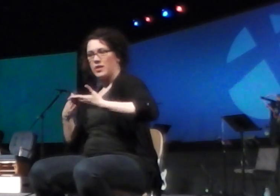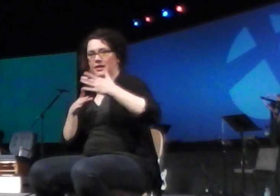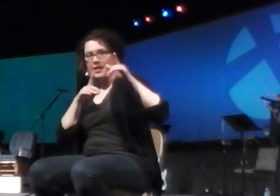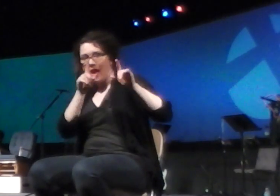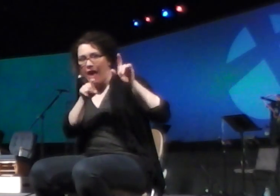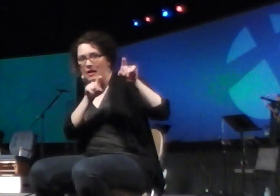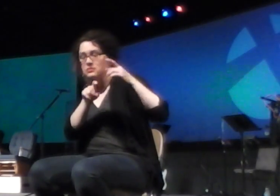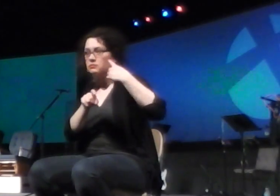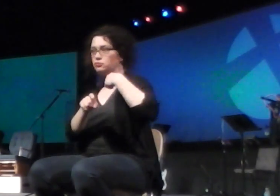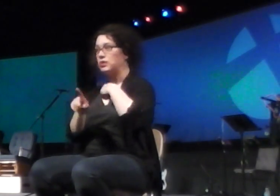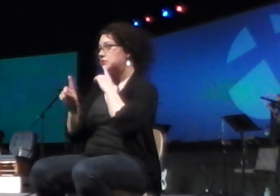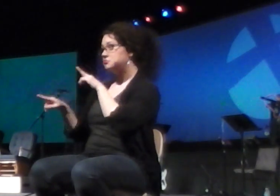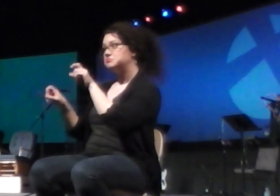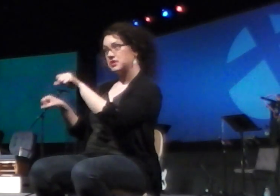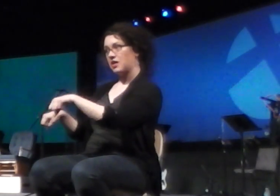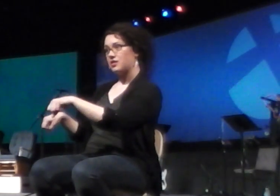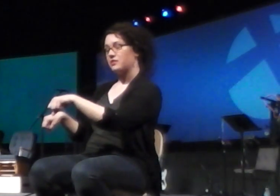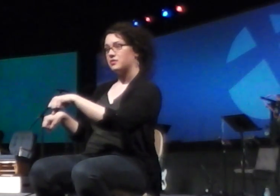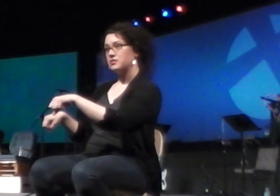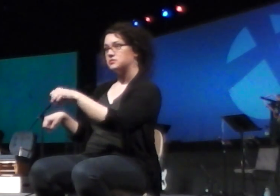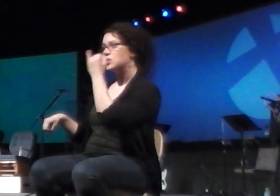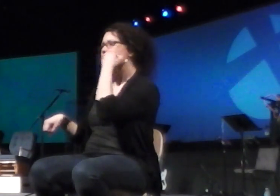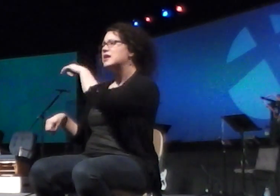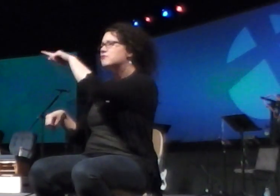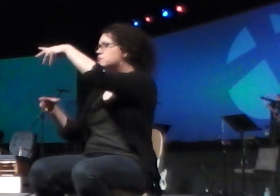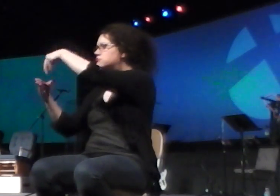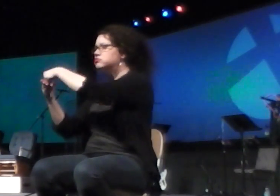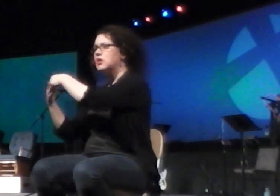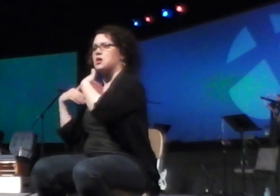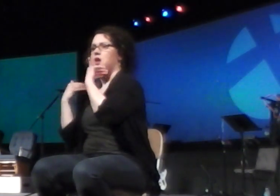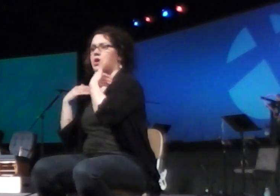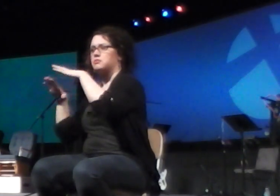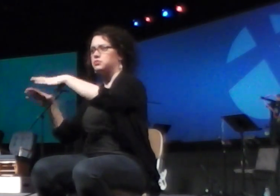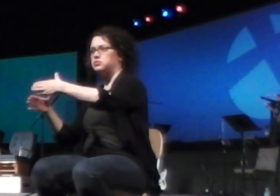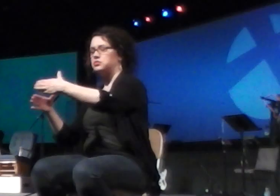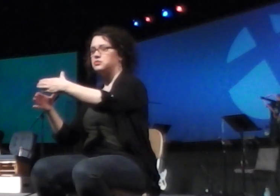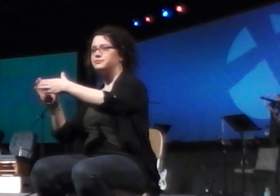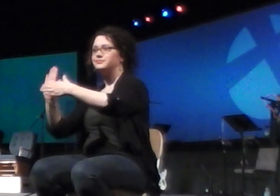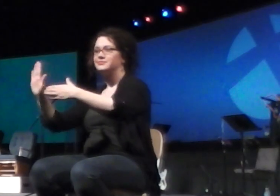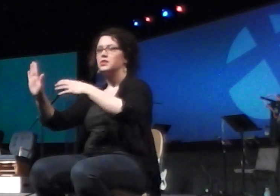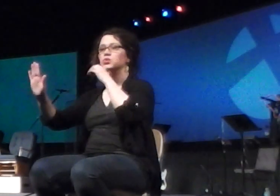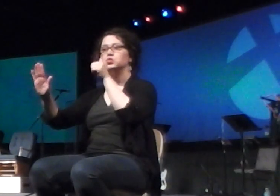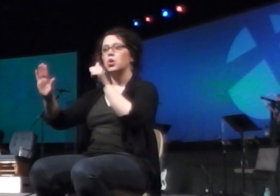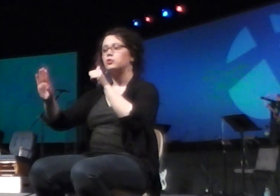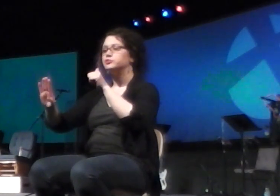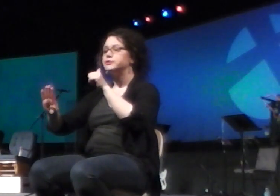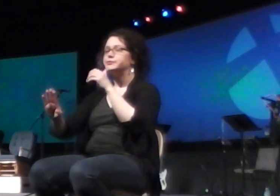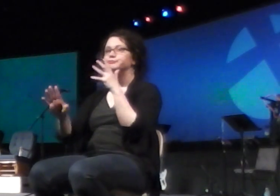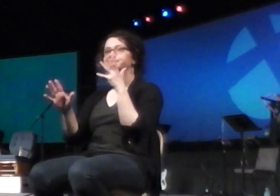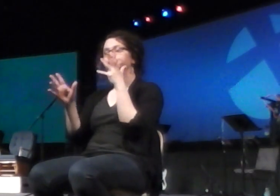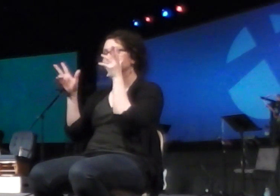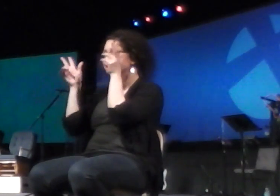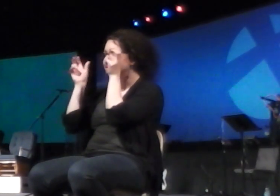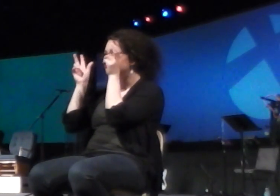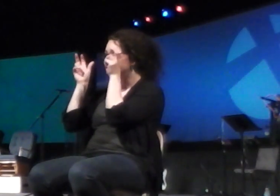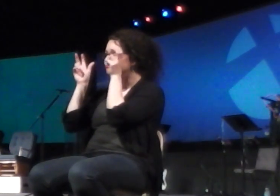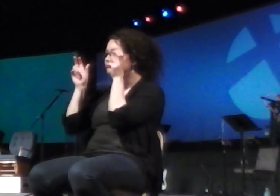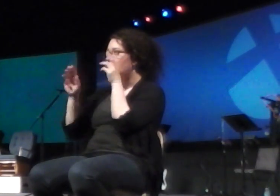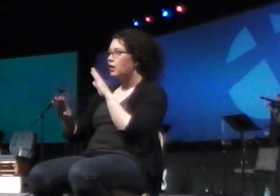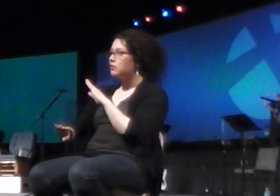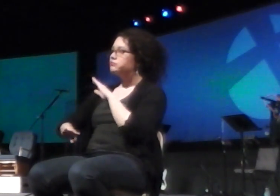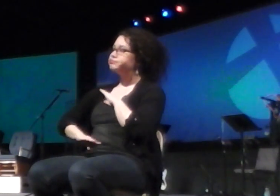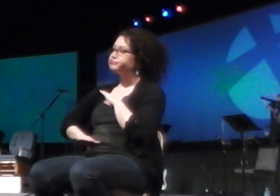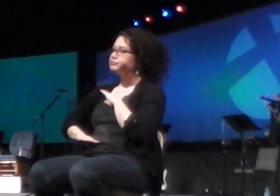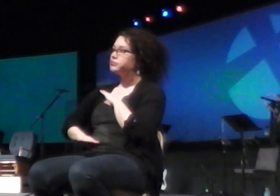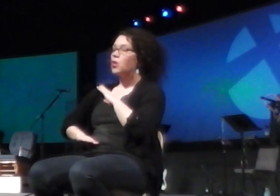questions. So if you're in the younger generation today, here's what I would say to you. Don't settle for any voice lesser than the voice of God